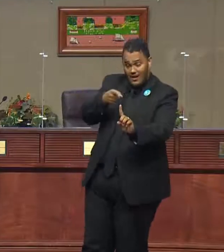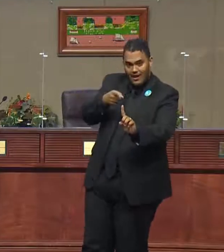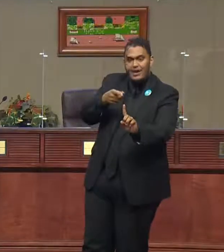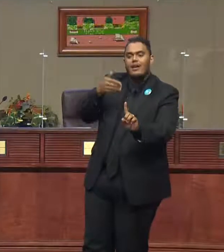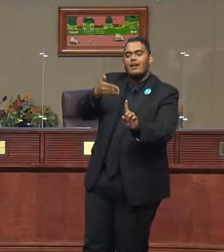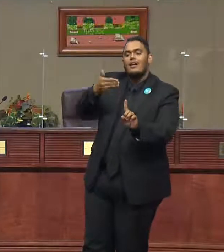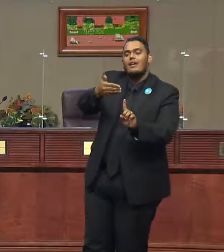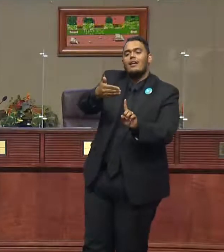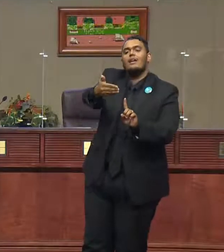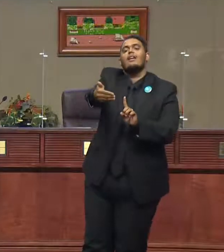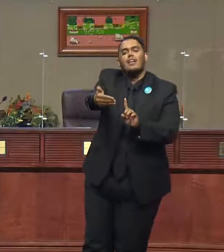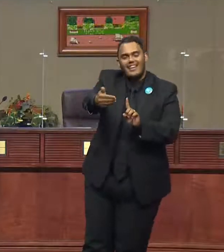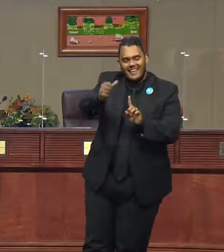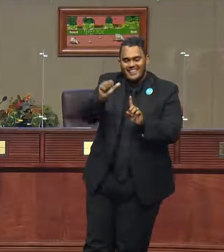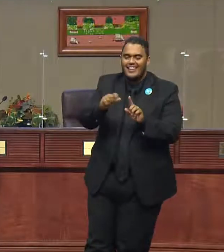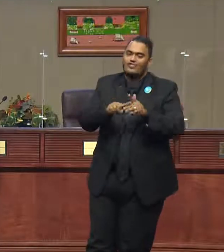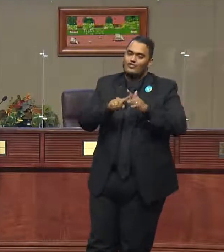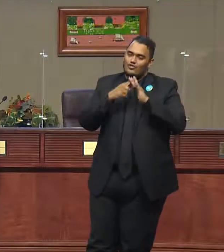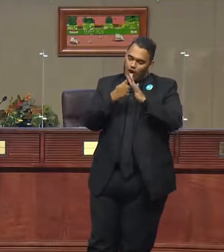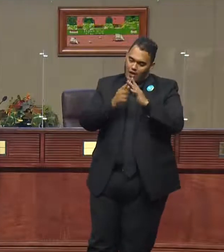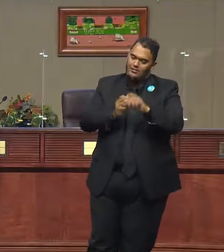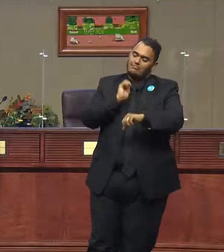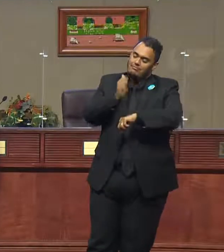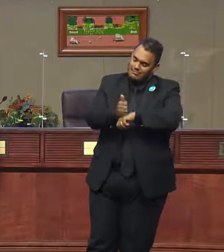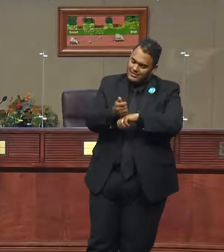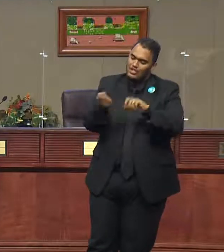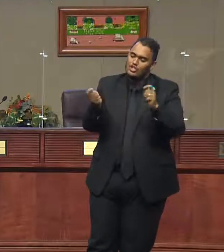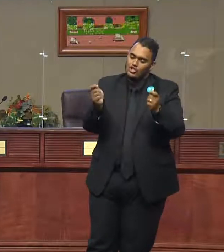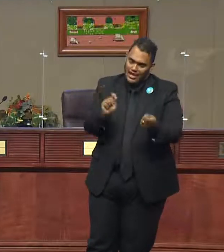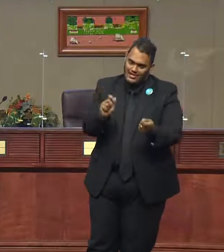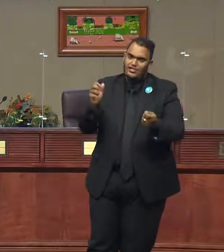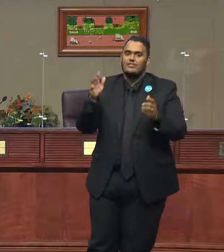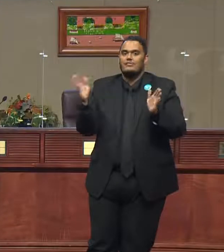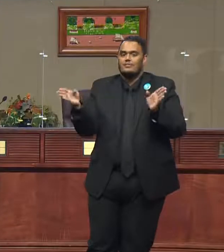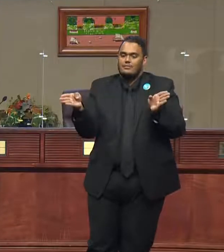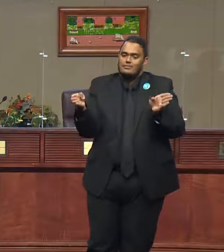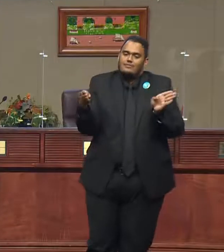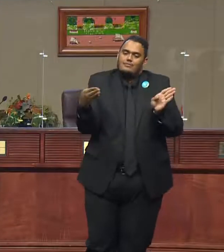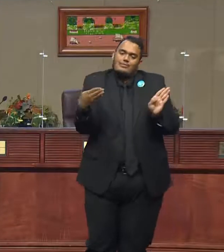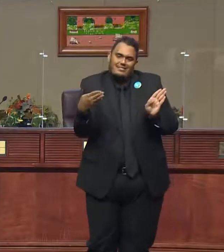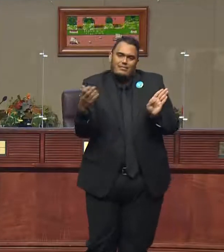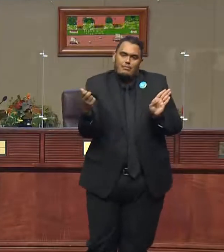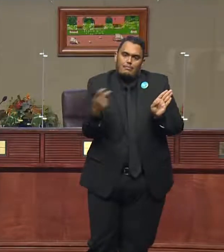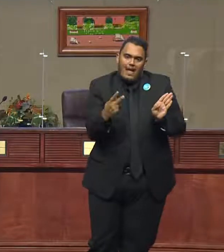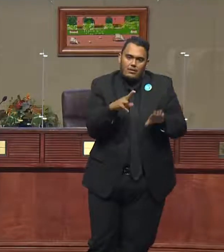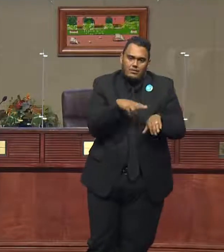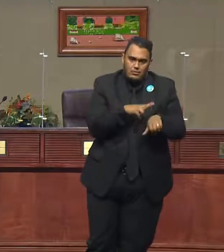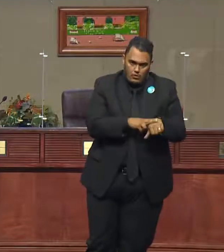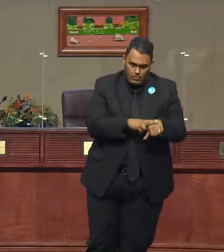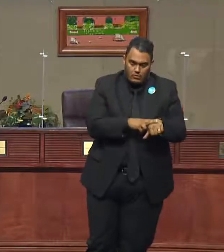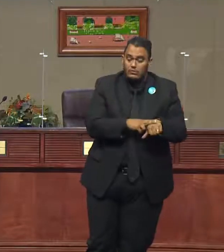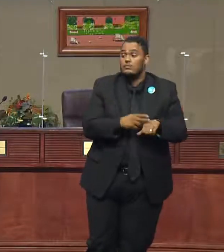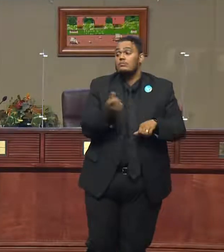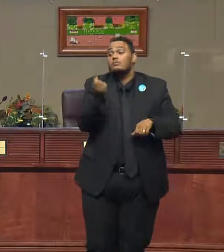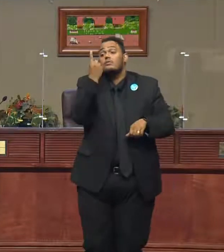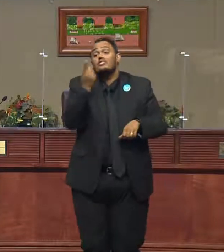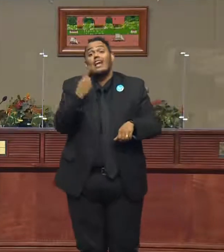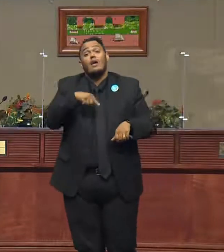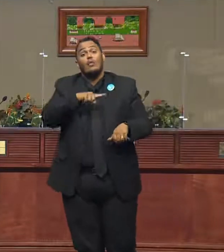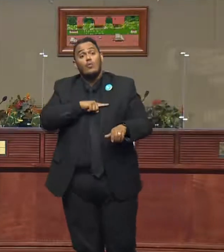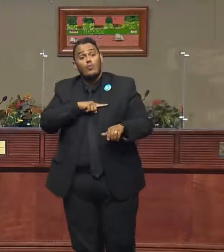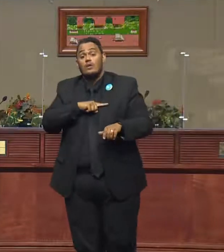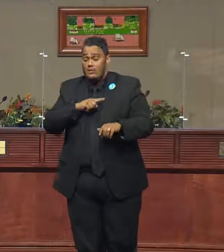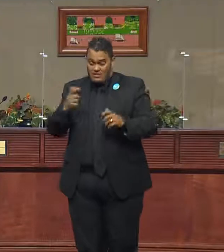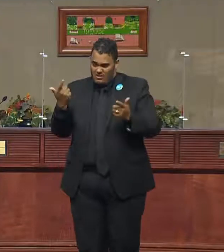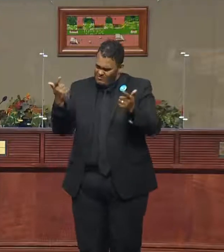has gone very well for us. We have vaccinated quickly a very large number of our population, and now we are